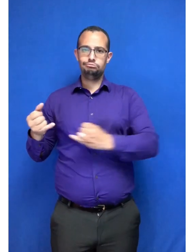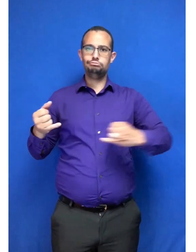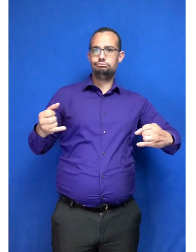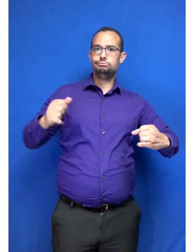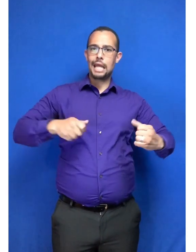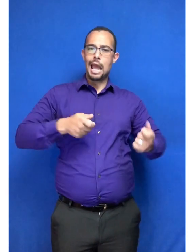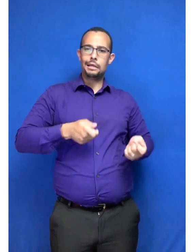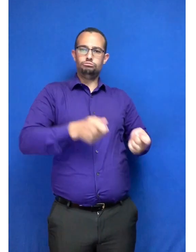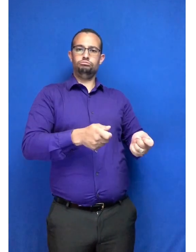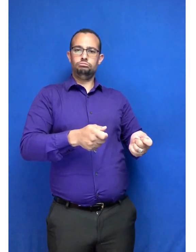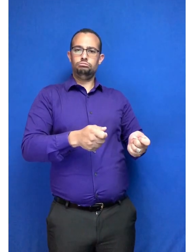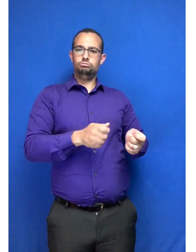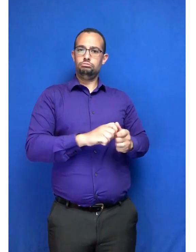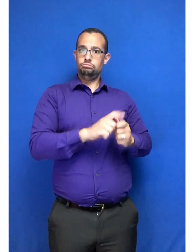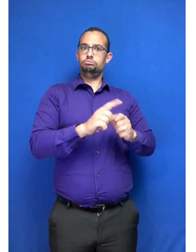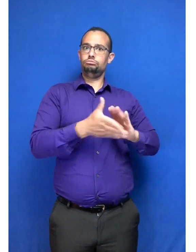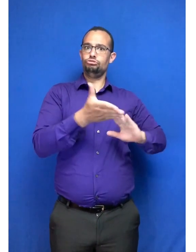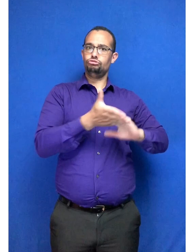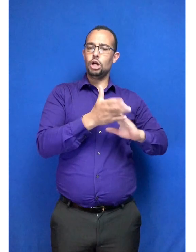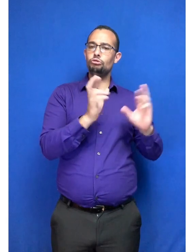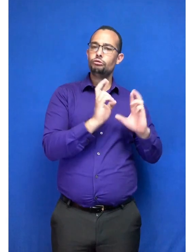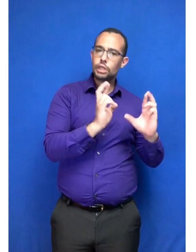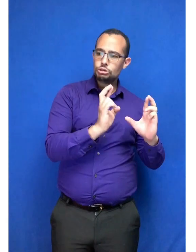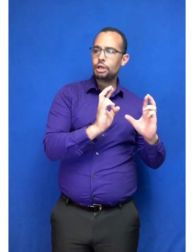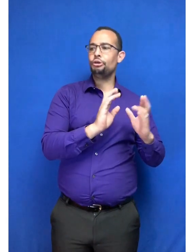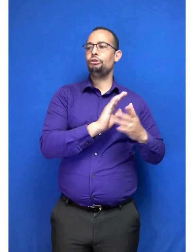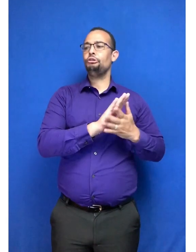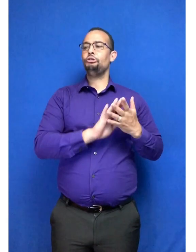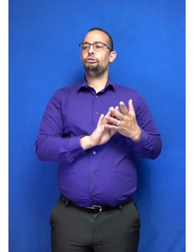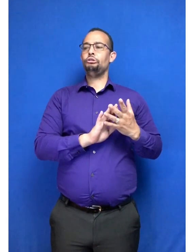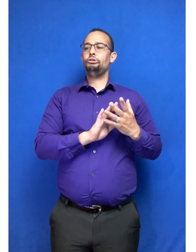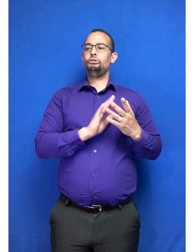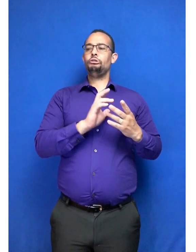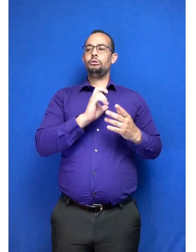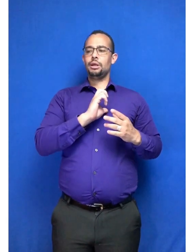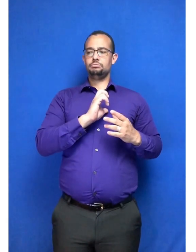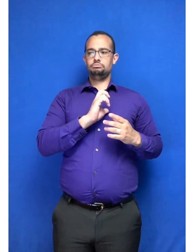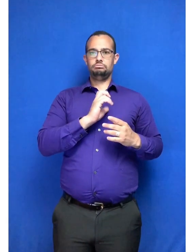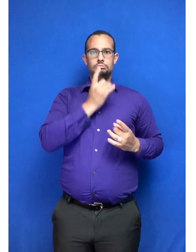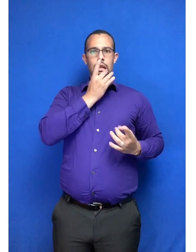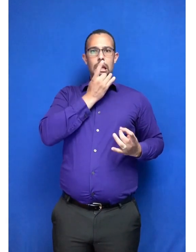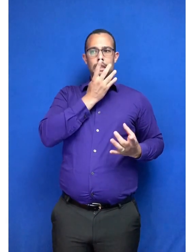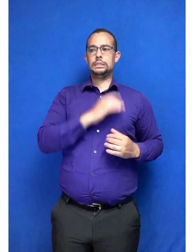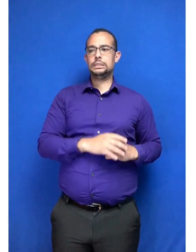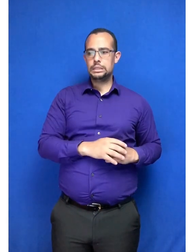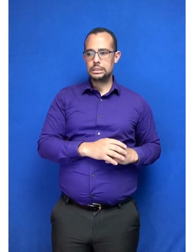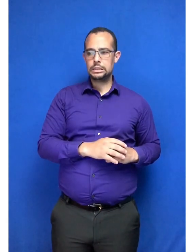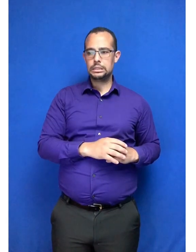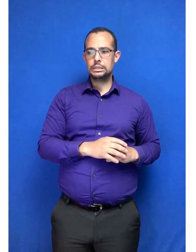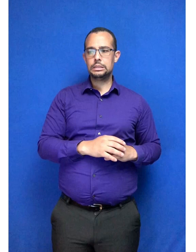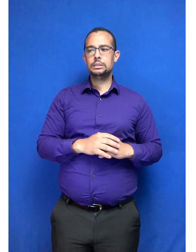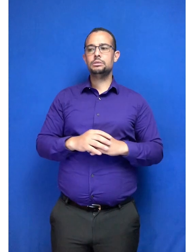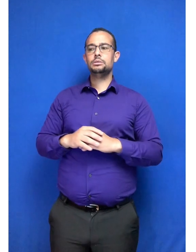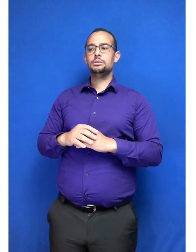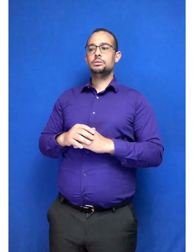Install anchors and pre-drill holes for the plywood to go up if you have to board up your windows that way. Obtain 3/4 inch